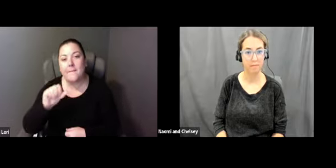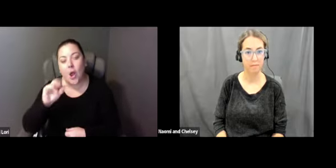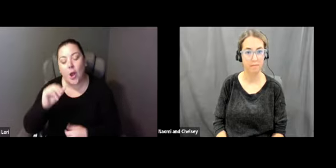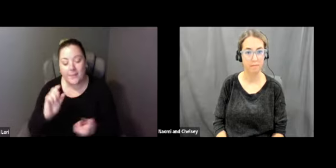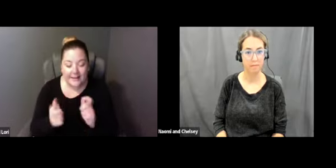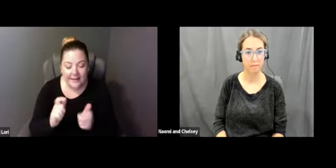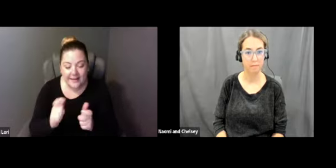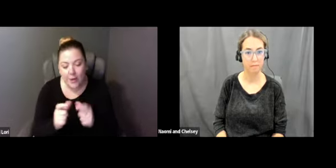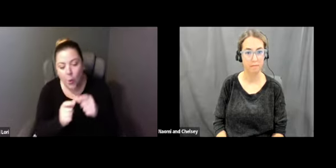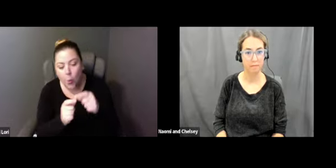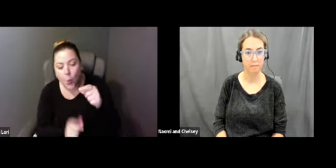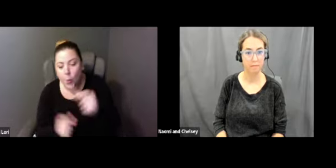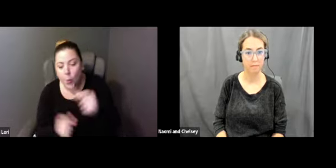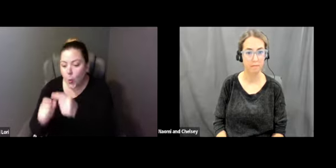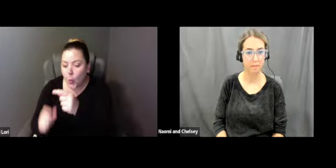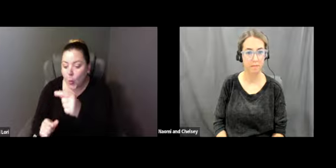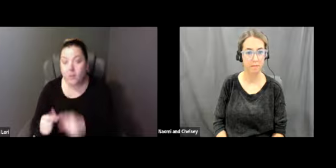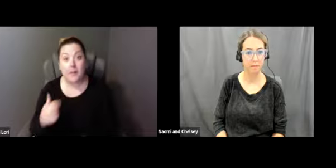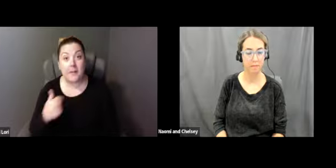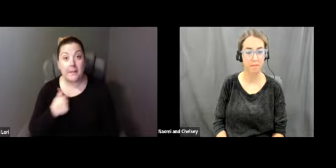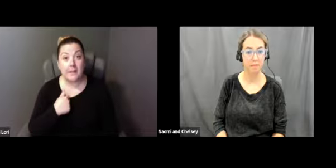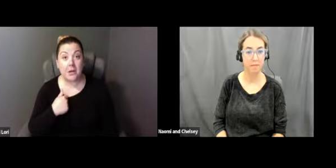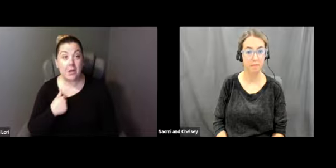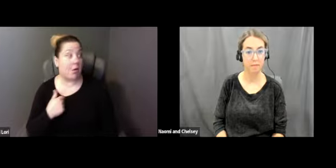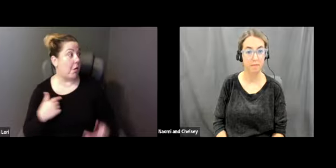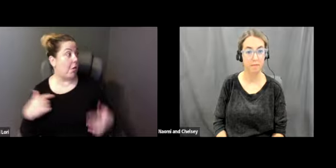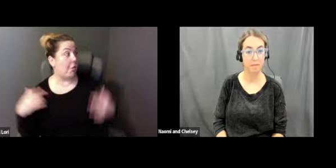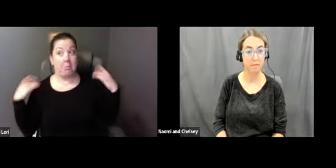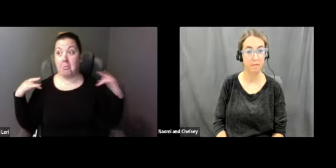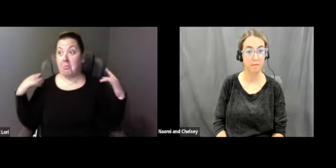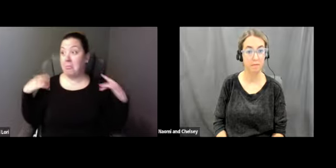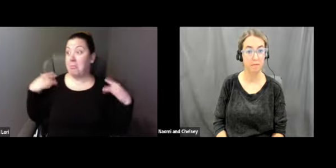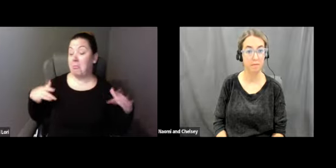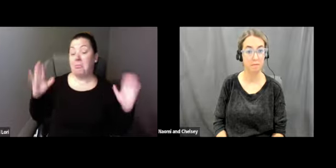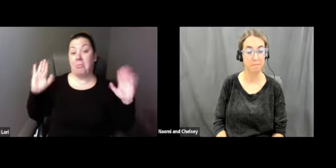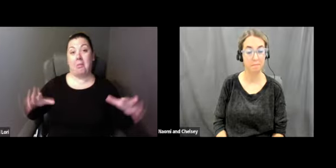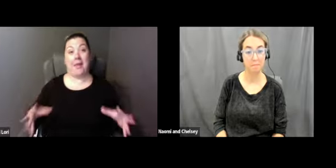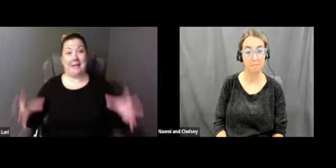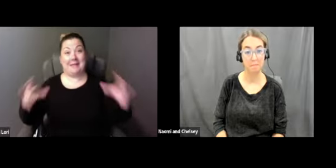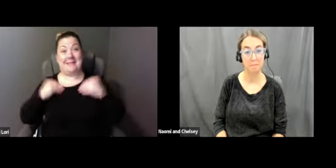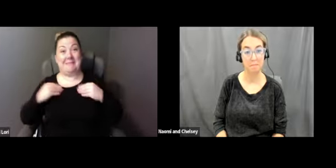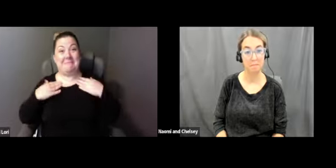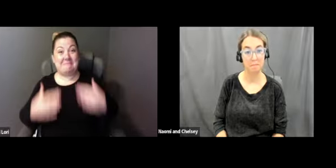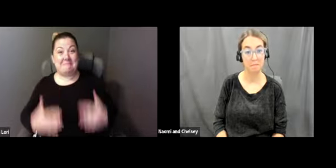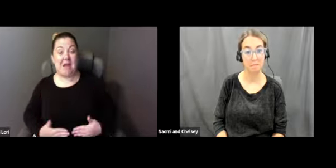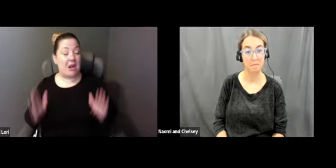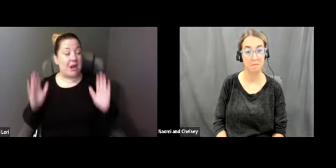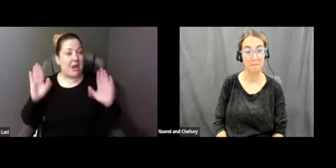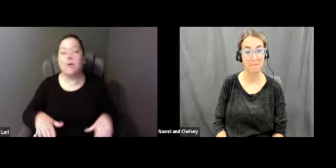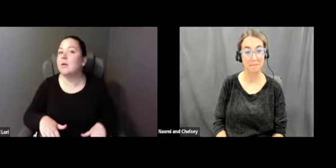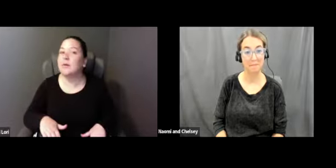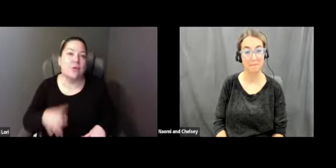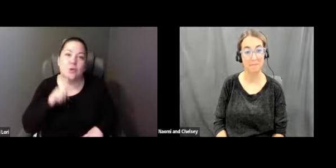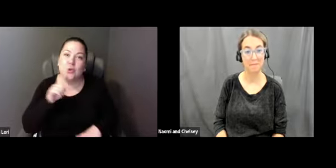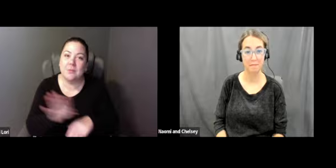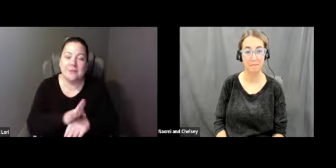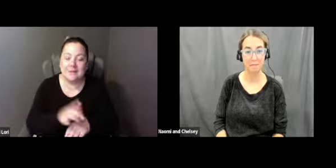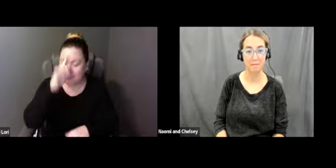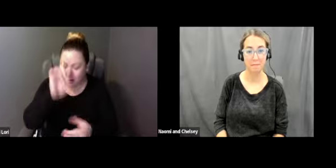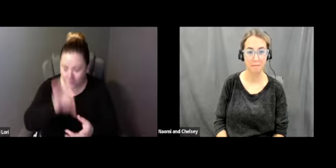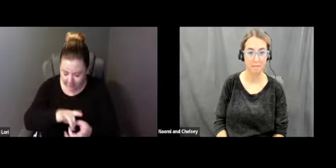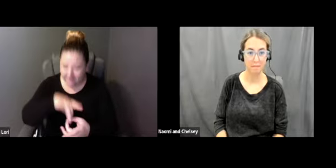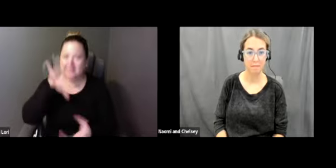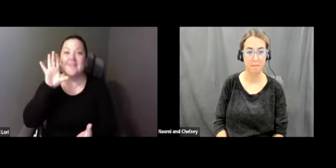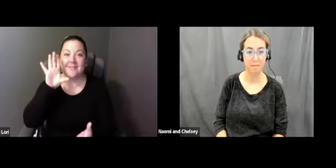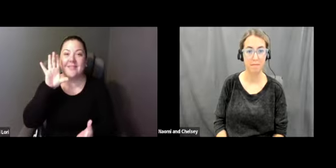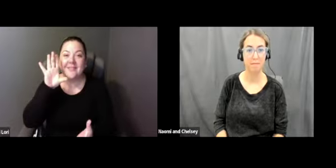how unscathed I came through the system, right? That this was just like my cognitive dissonance with really what I was